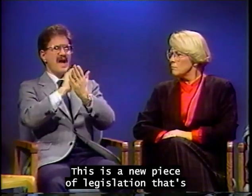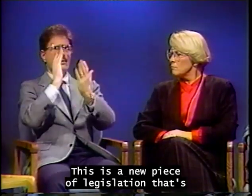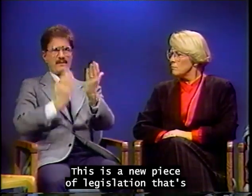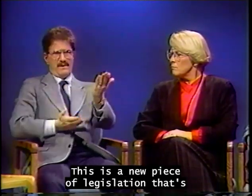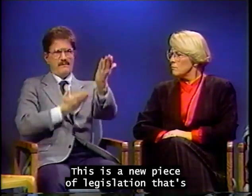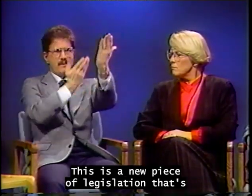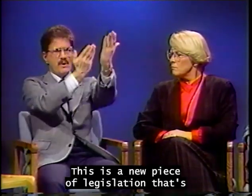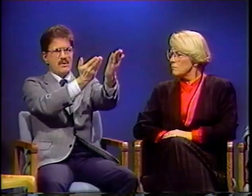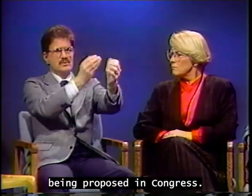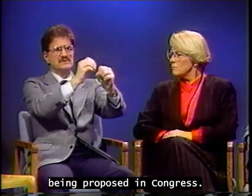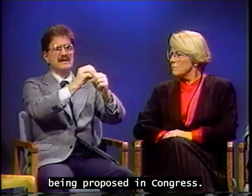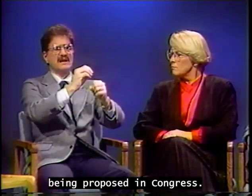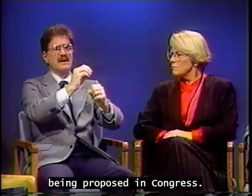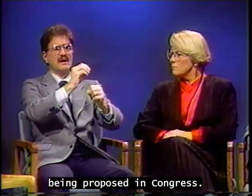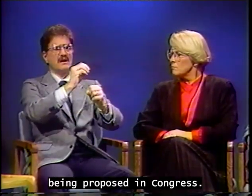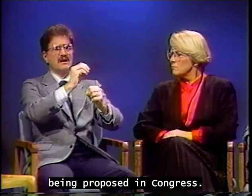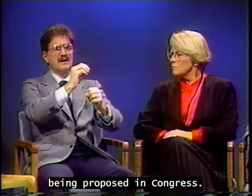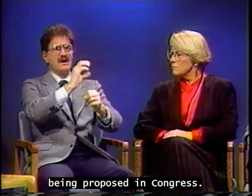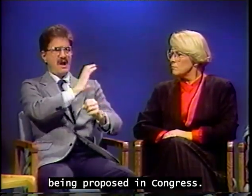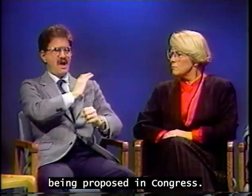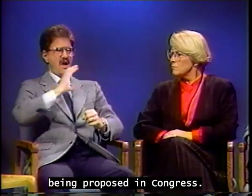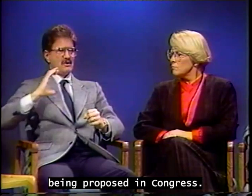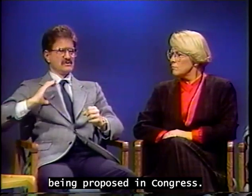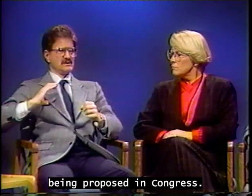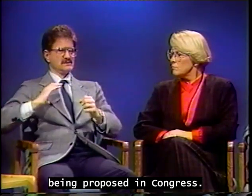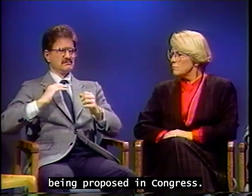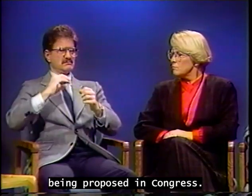piece of legislation that's being proposed in Congress.